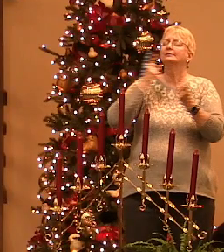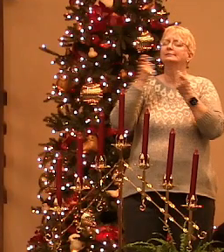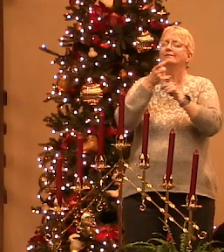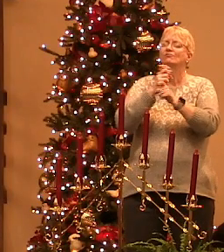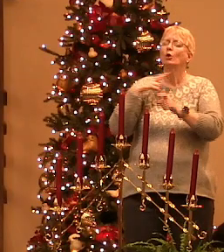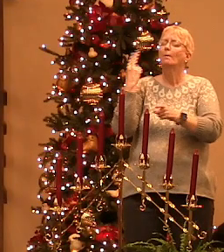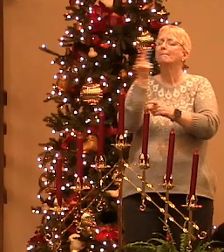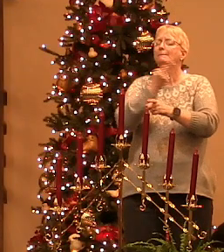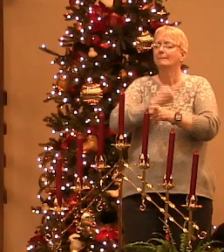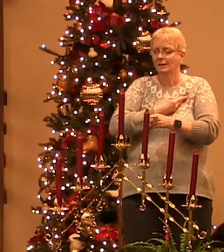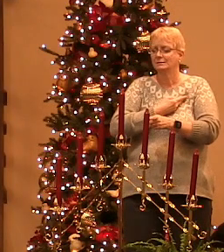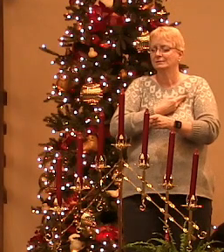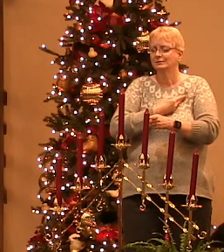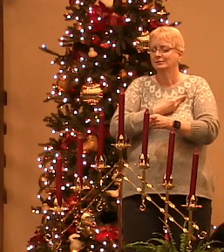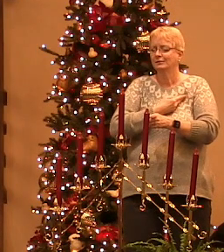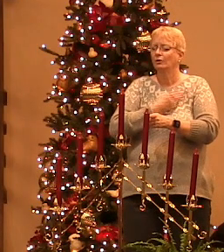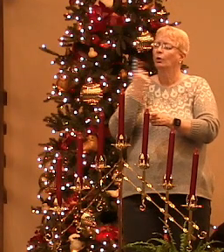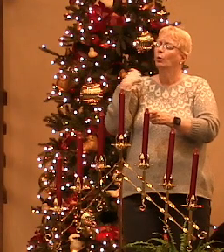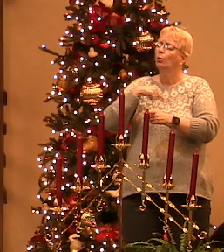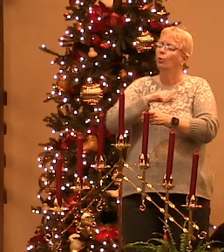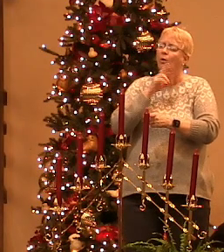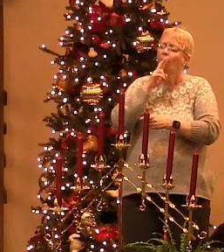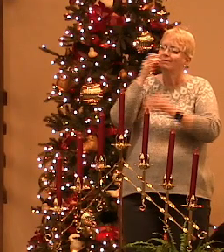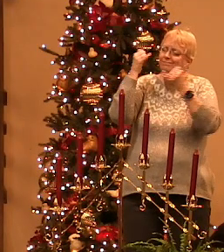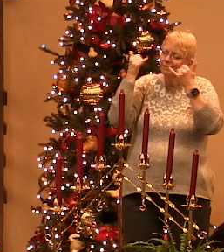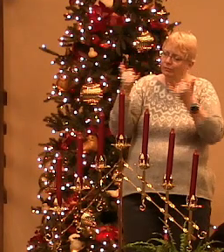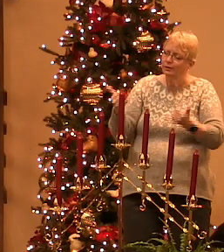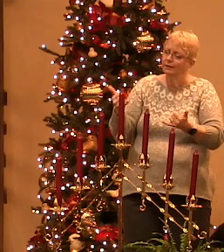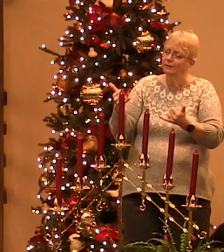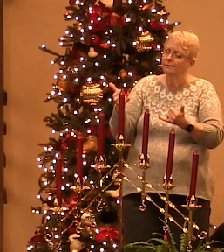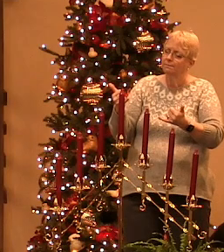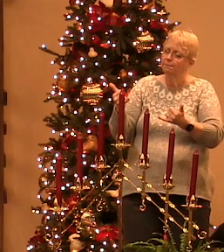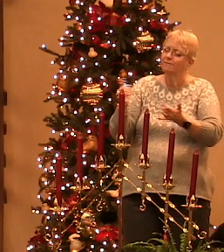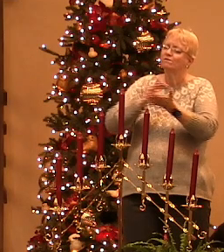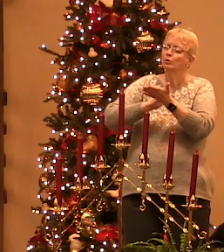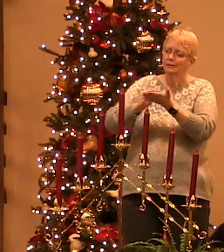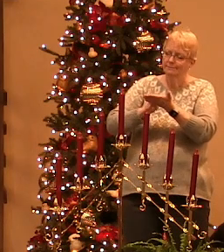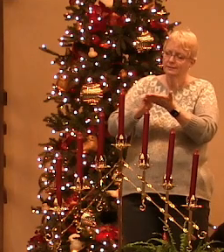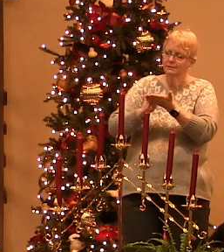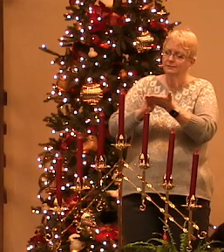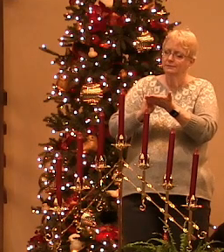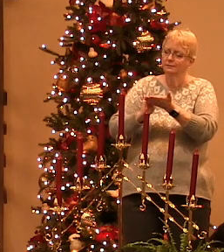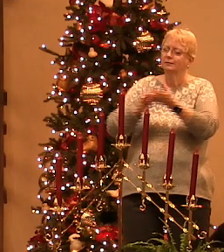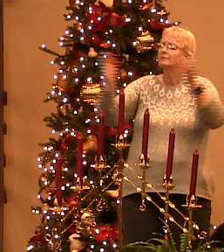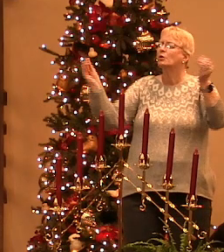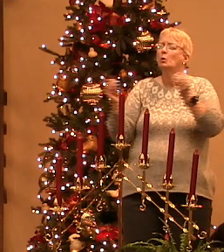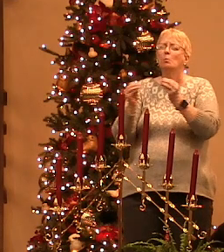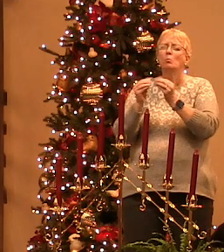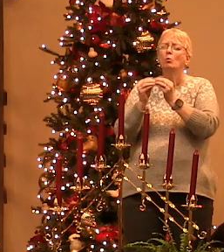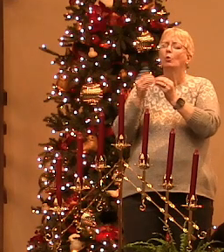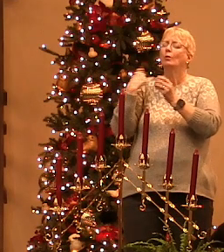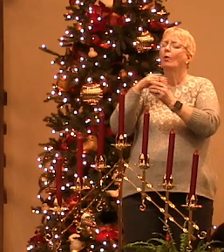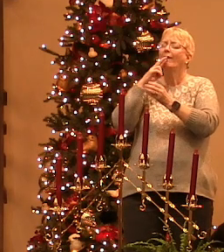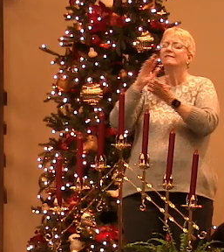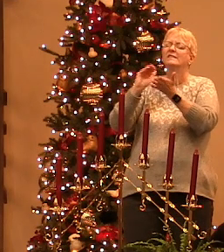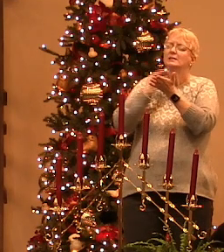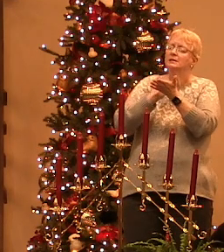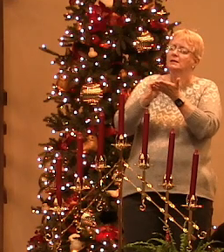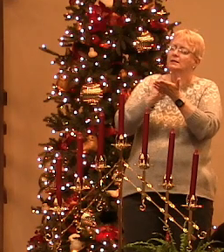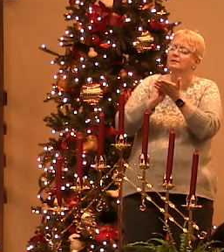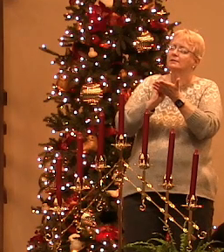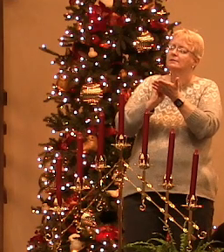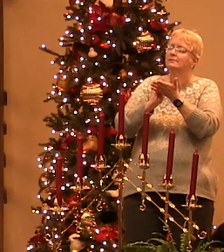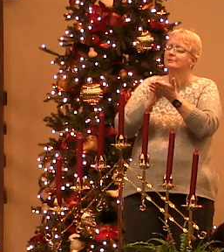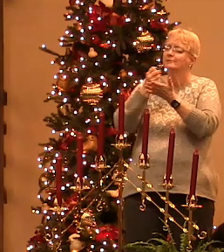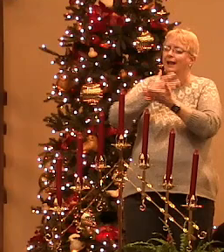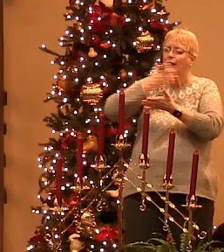the east is from the west. We are forgiven. And more than forgiven, the wrath